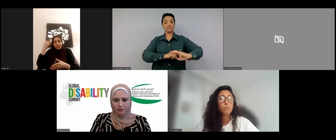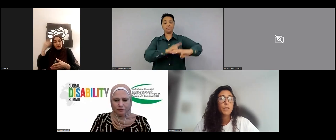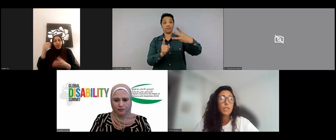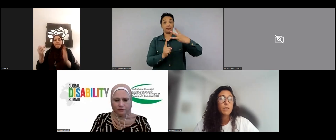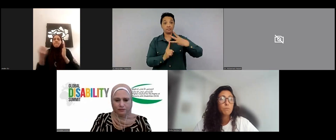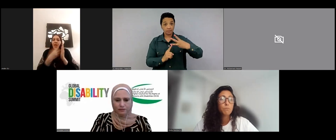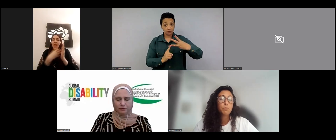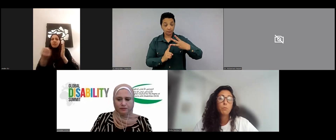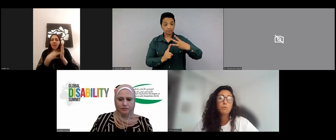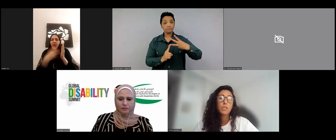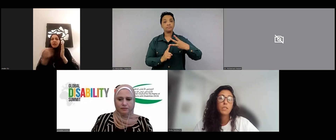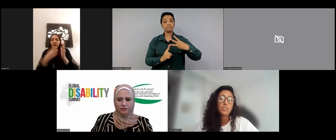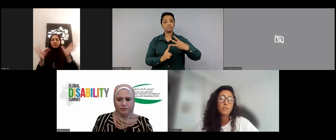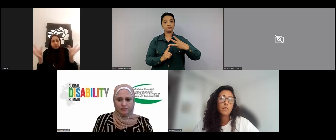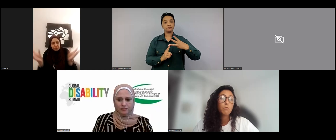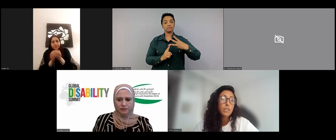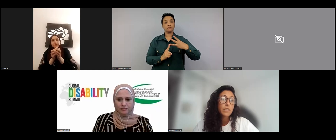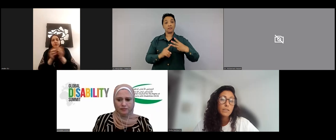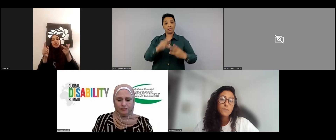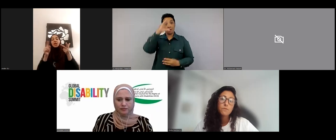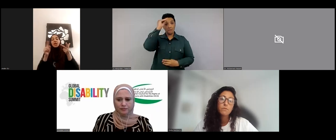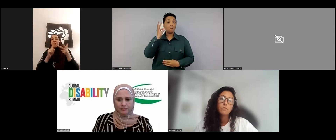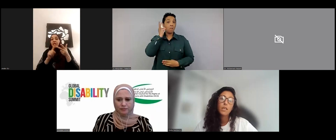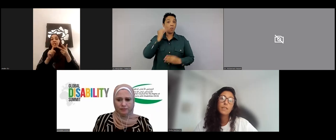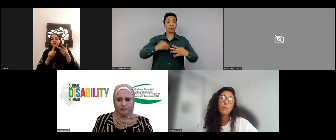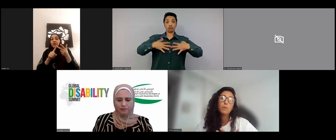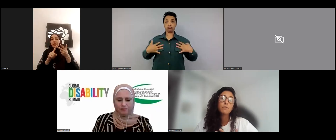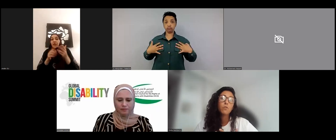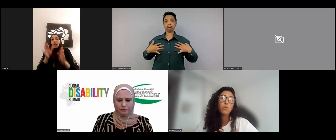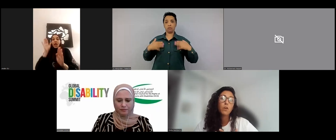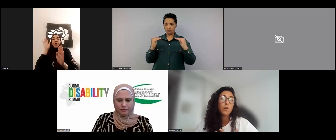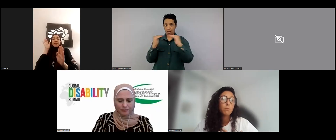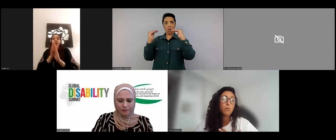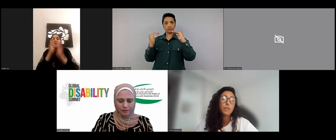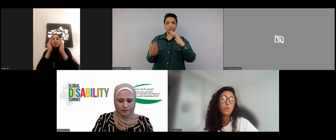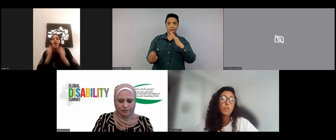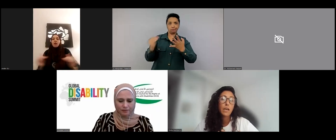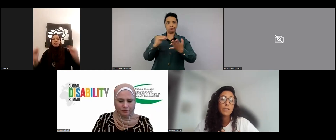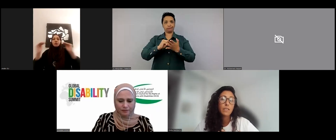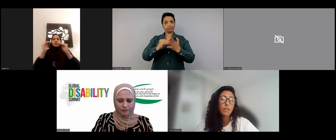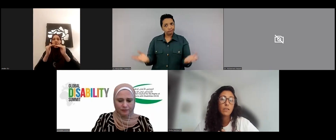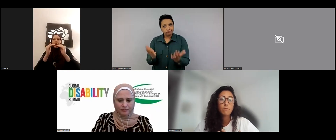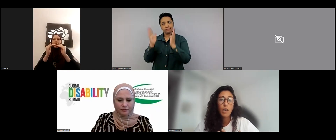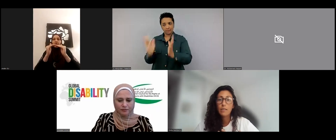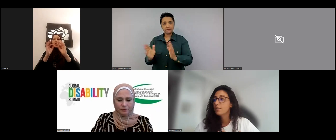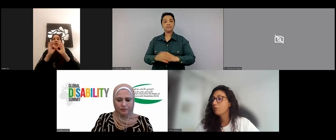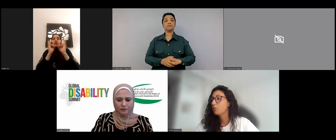number 3, promoting gender equality; and number 4,